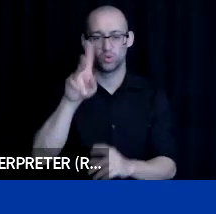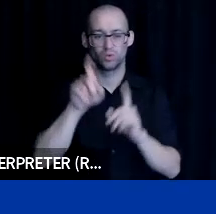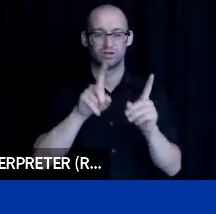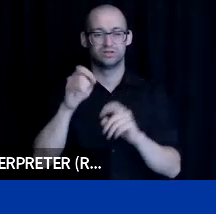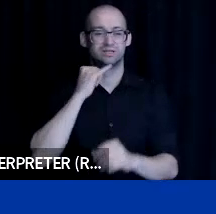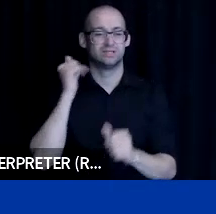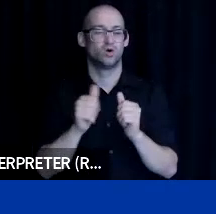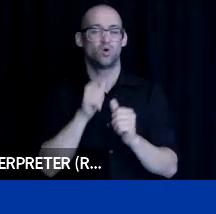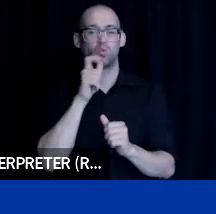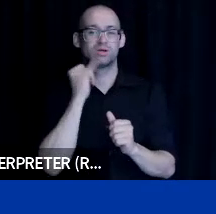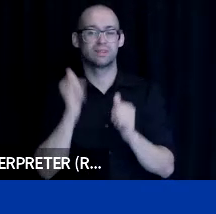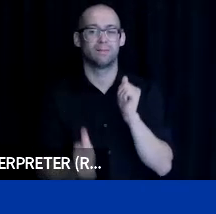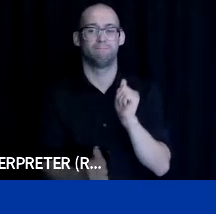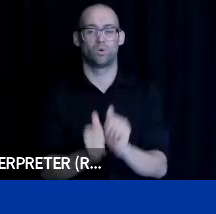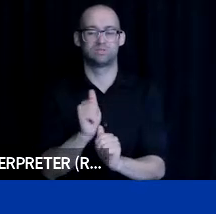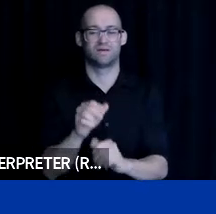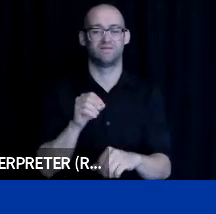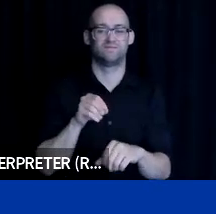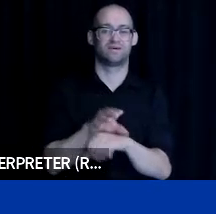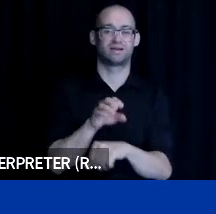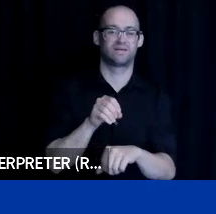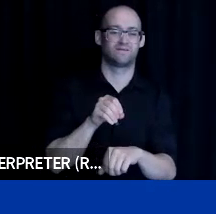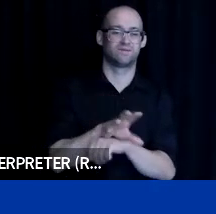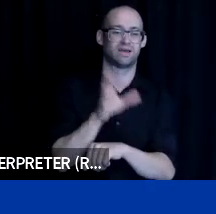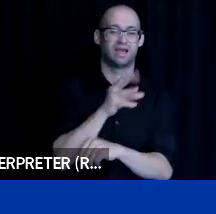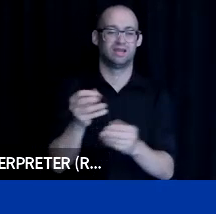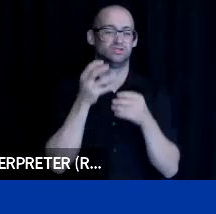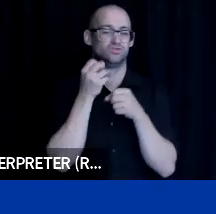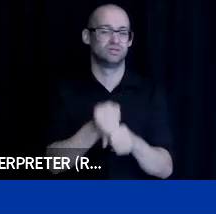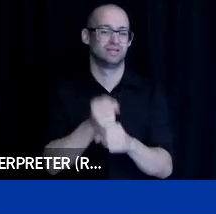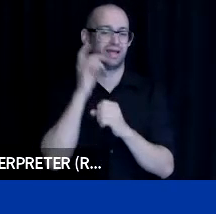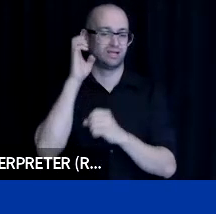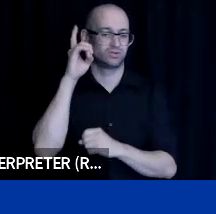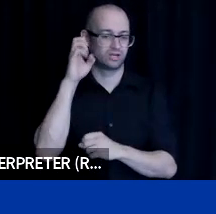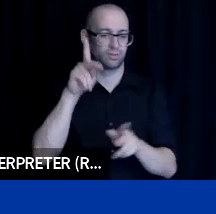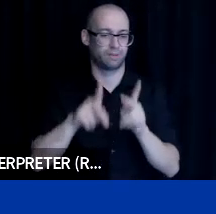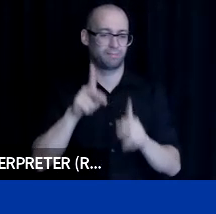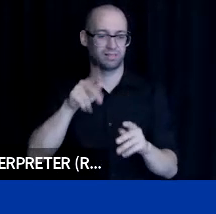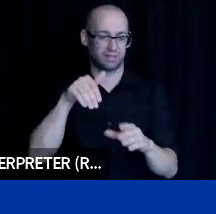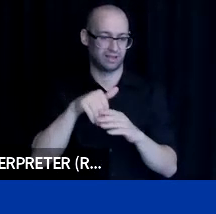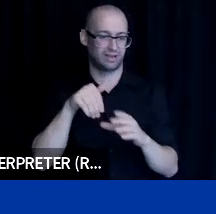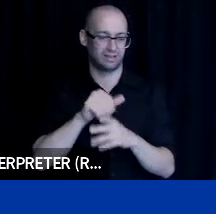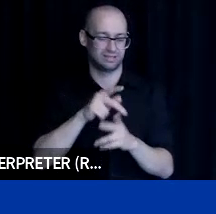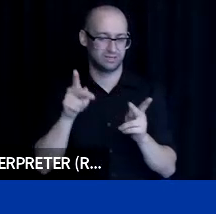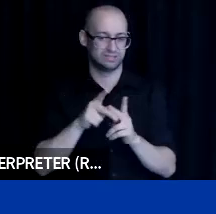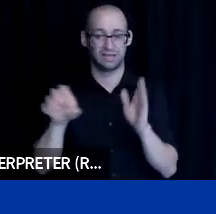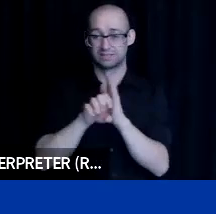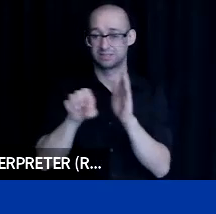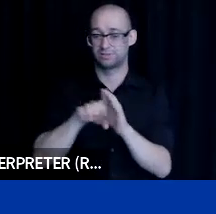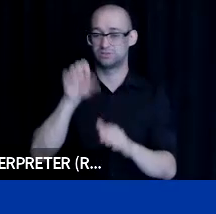most effective and trusted messengers in the education space? We've listed some examples there: